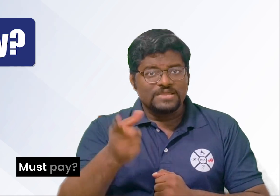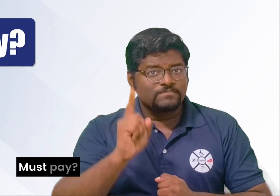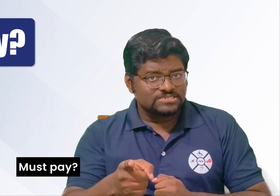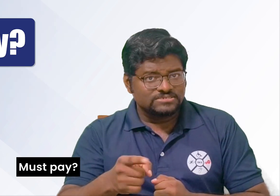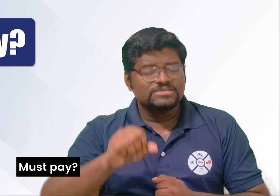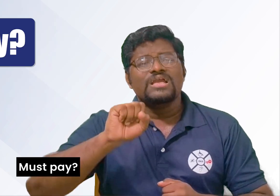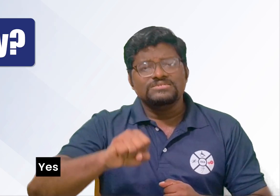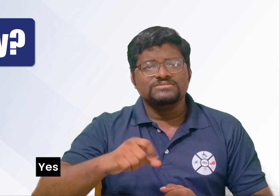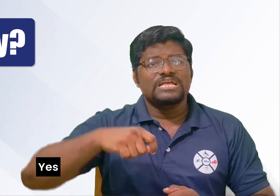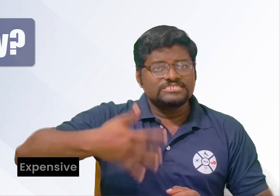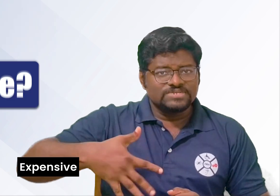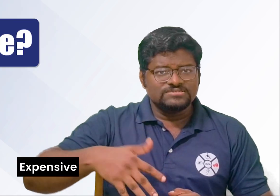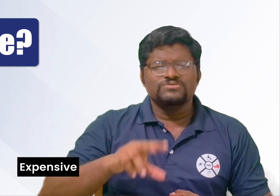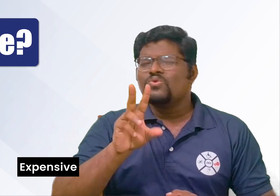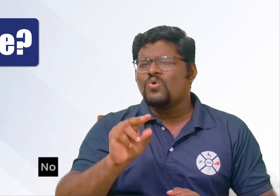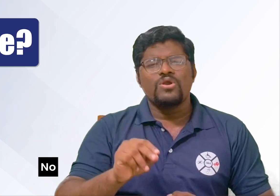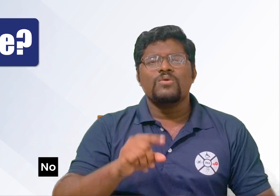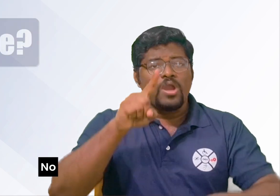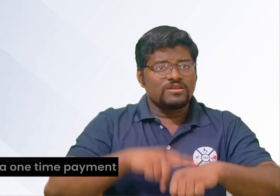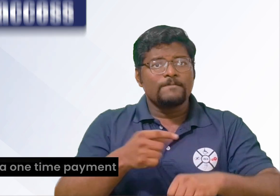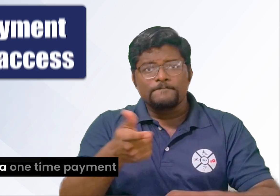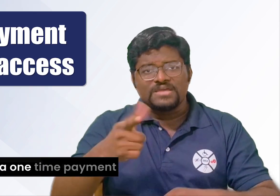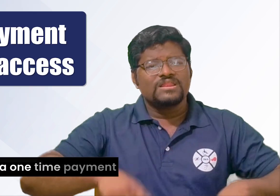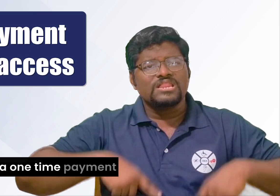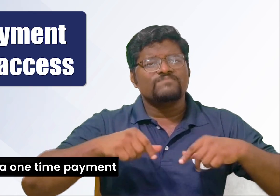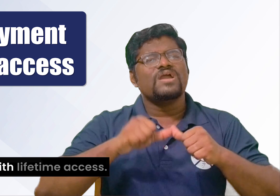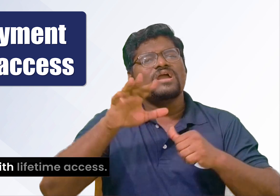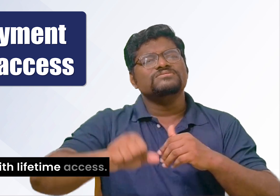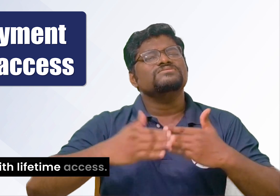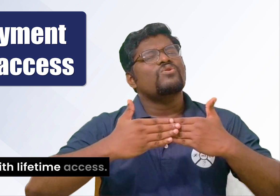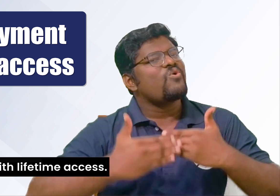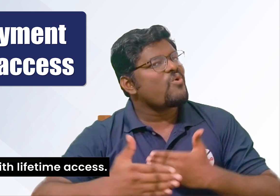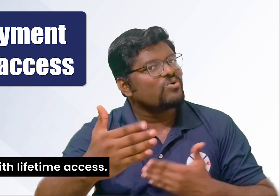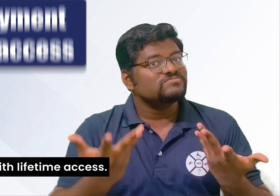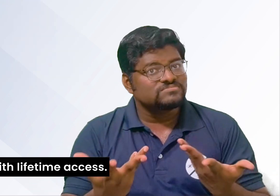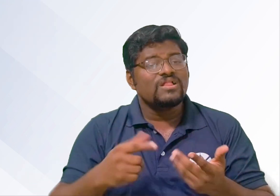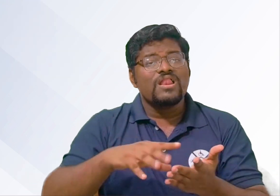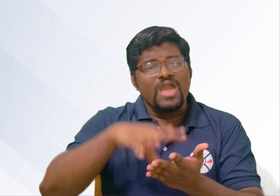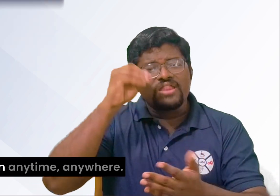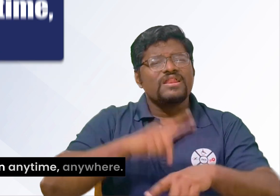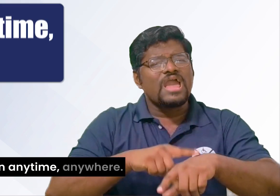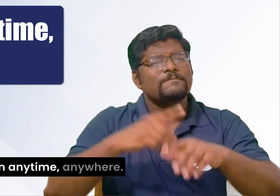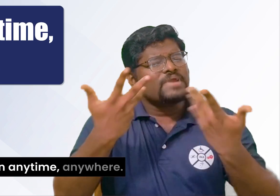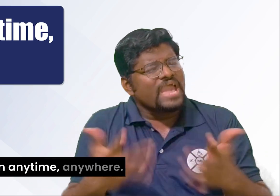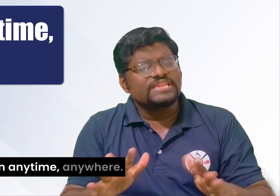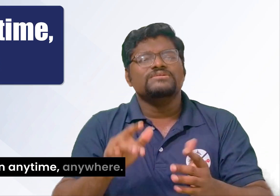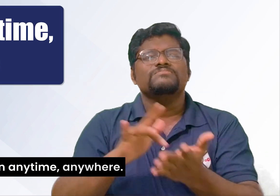Must pay? Yes. Expensive? No. It's a one-time payment with lifetime access. Learn anytime,